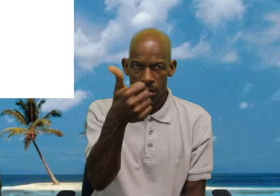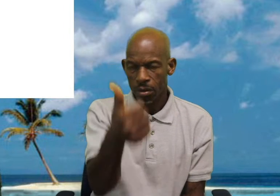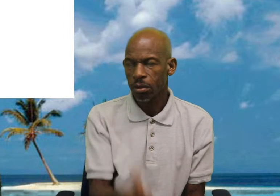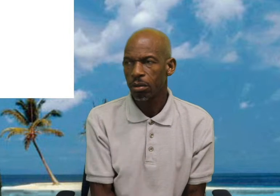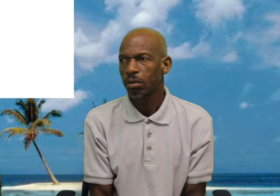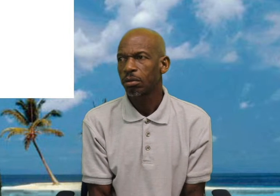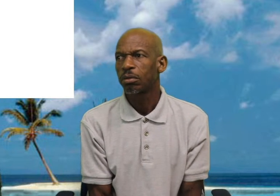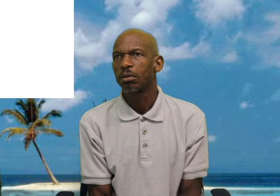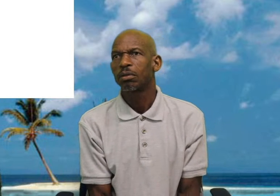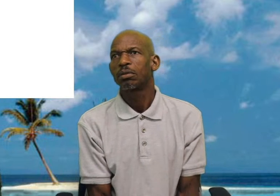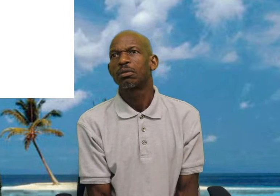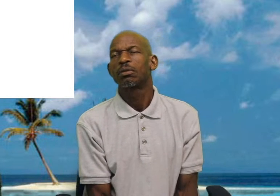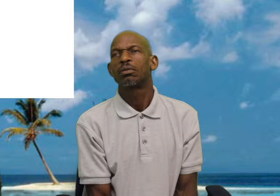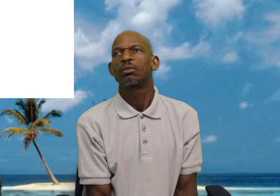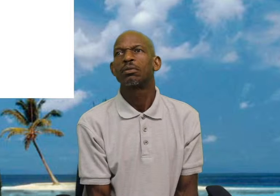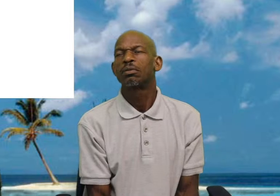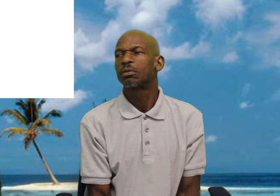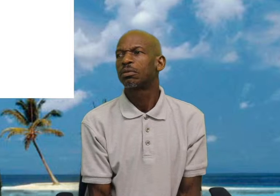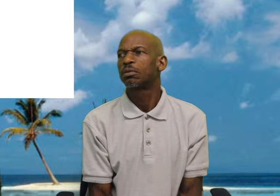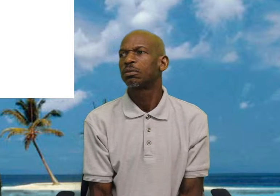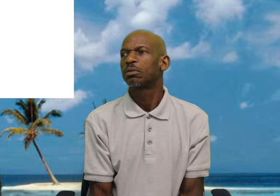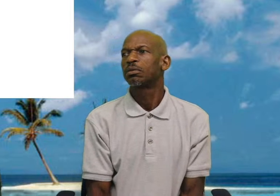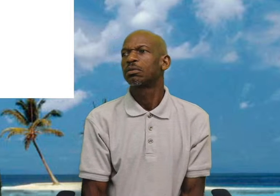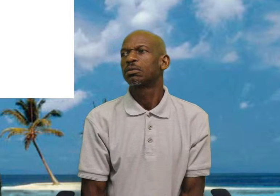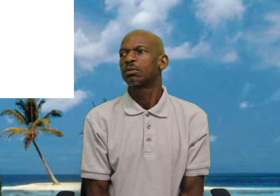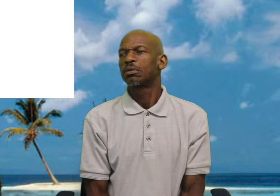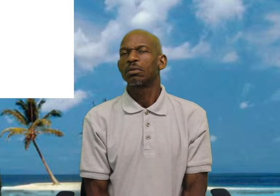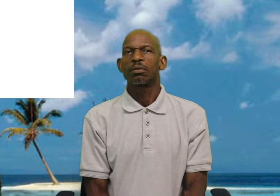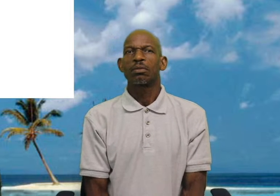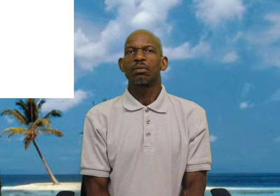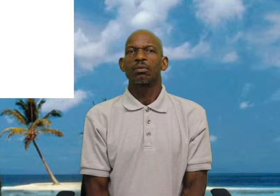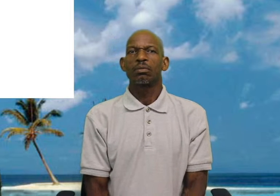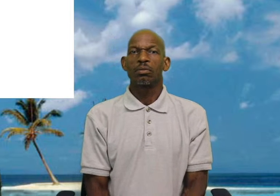Thank you, Selwyn. Okay, so you are placing